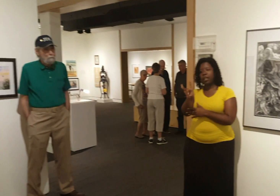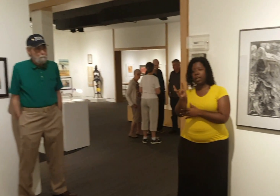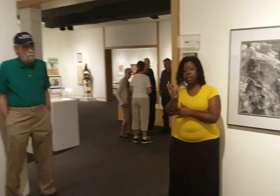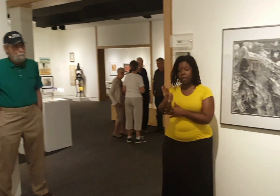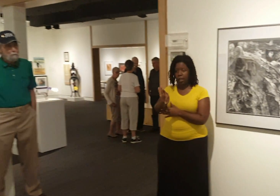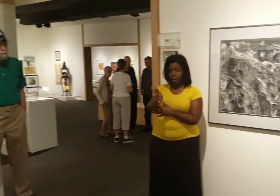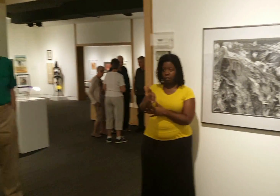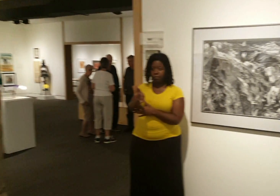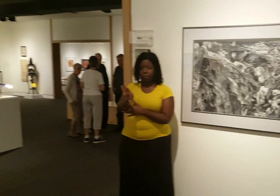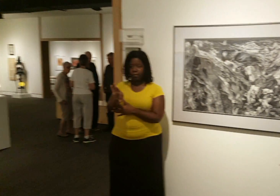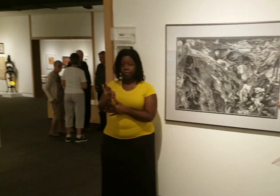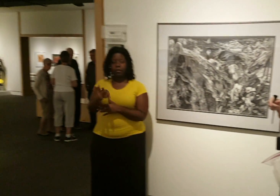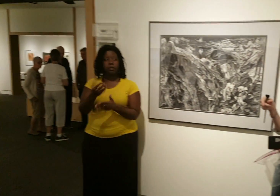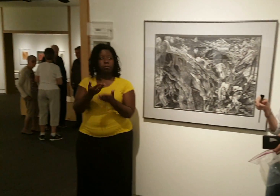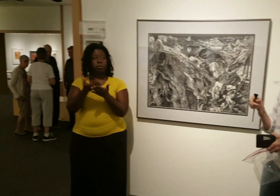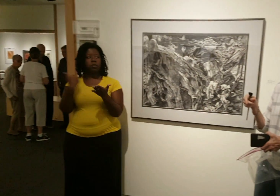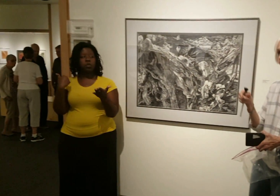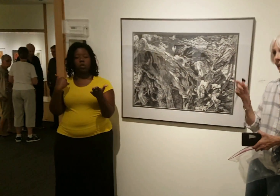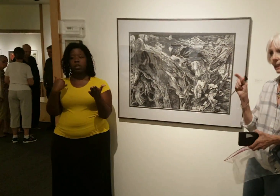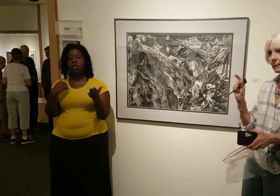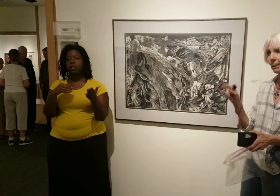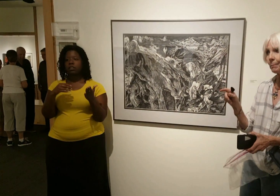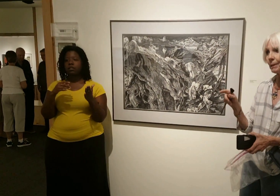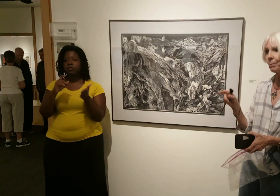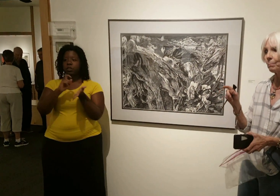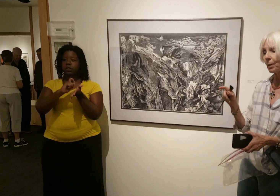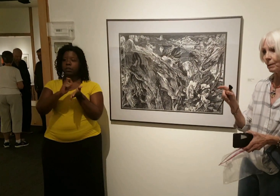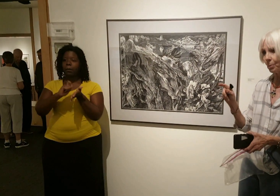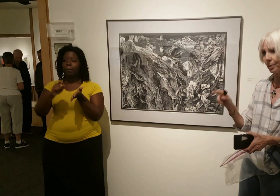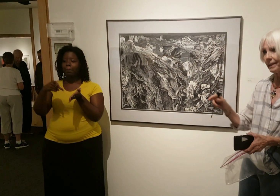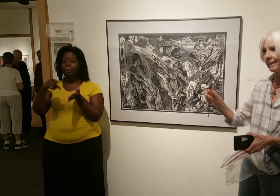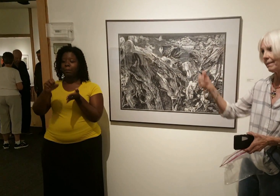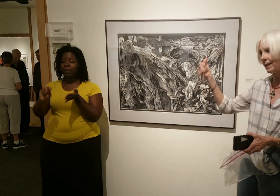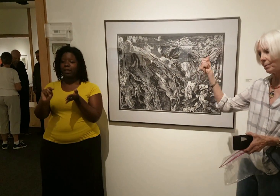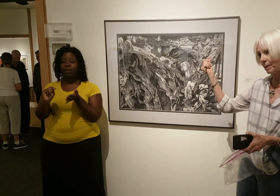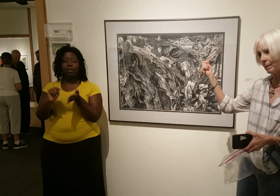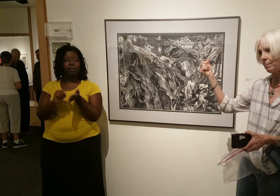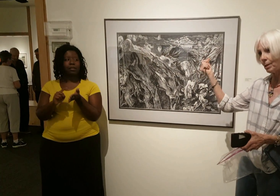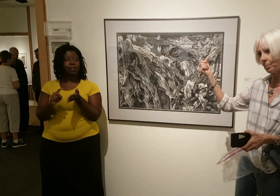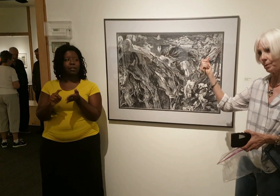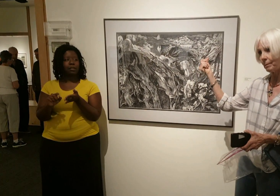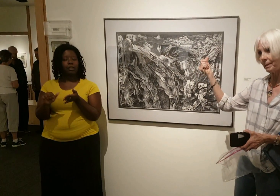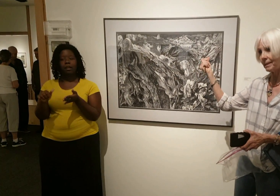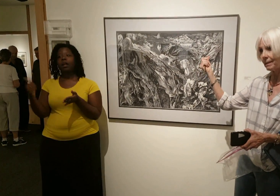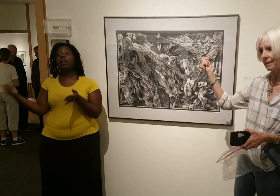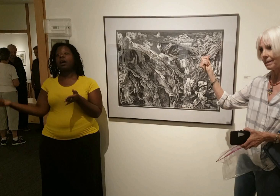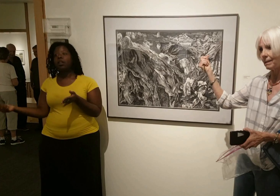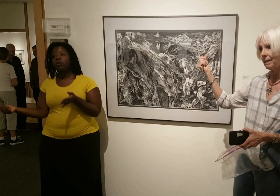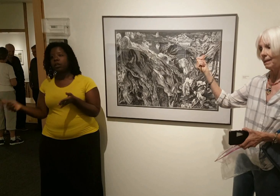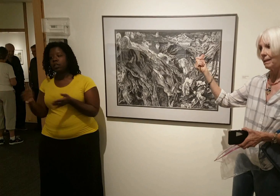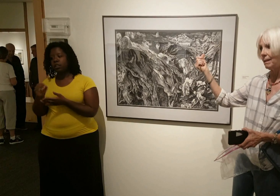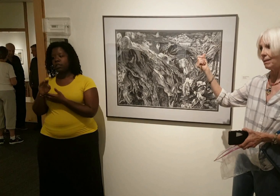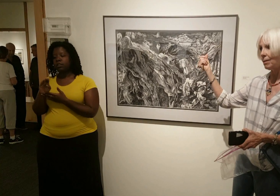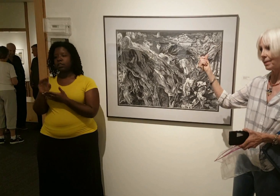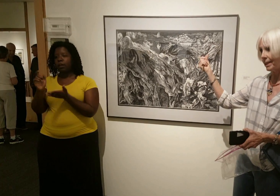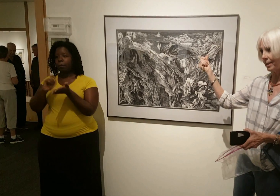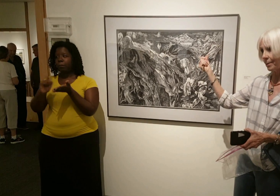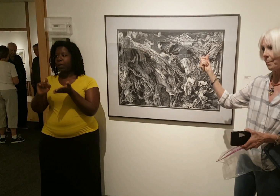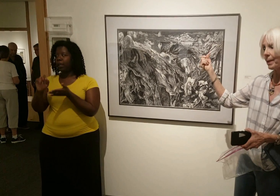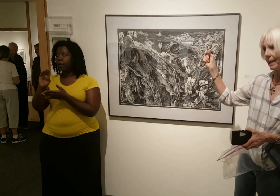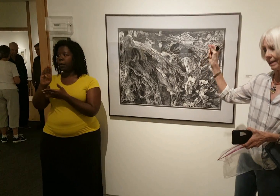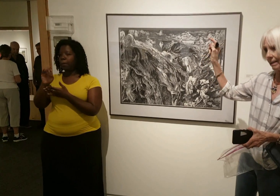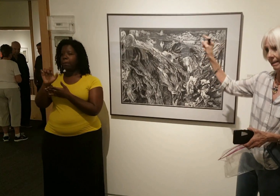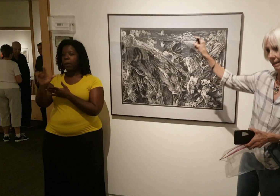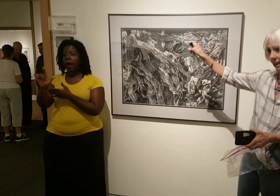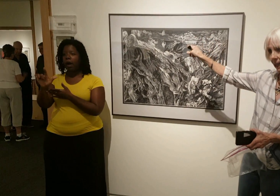Before that, I was doing pen and ink. And then I experimented with ballpoint, and I've got one of my ballpoint pieces. You have over 2 there.